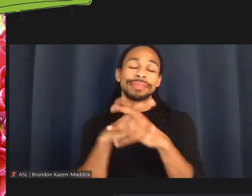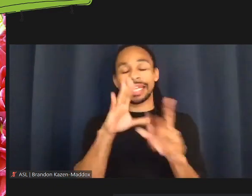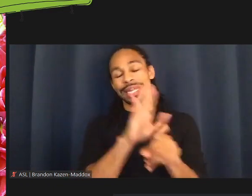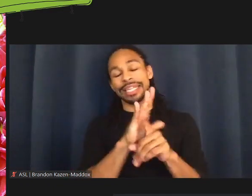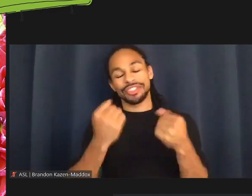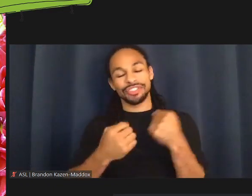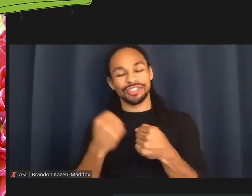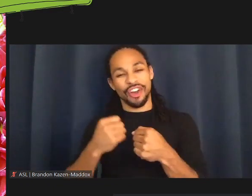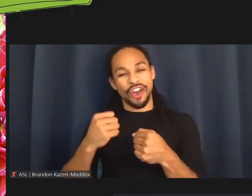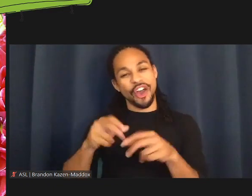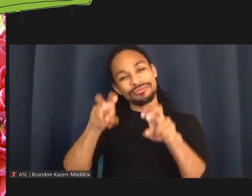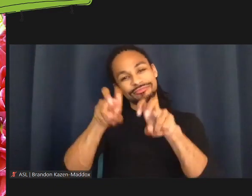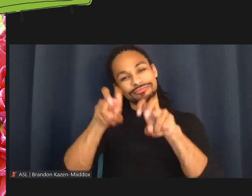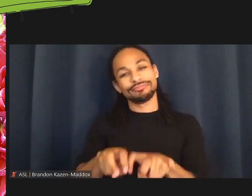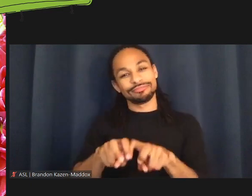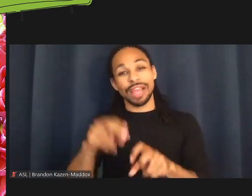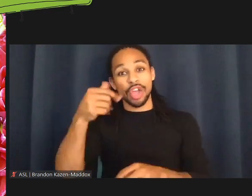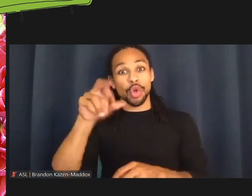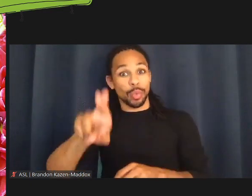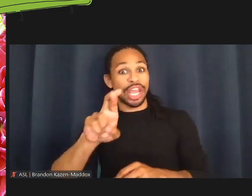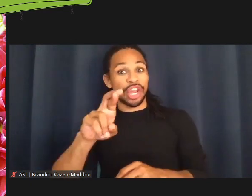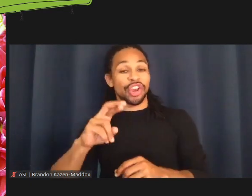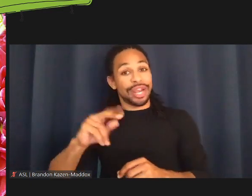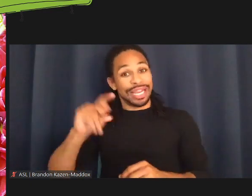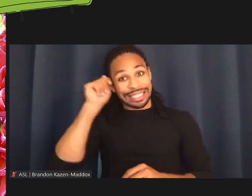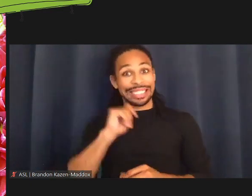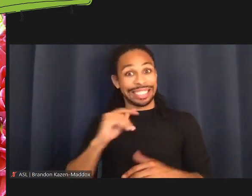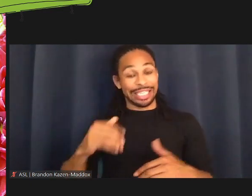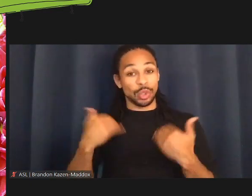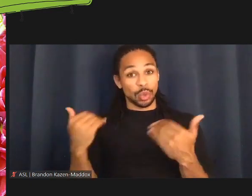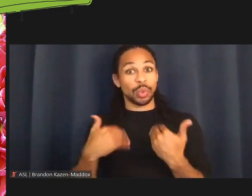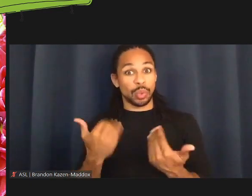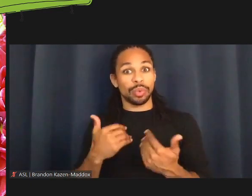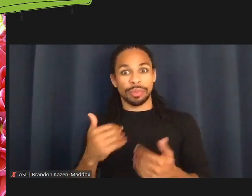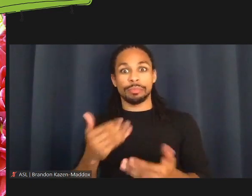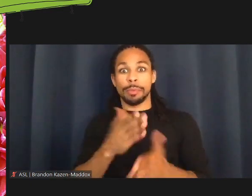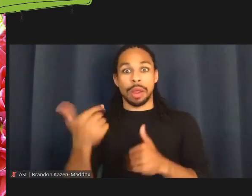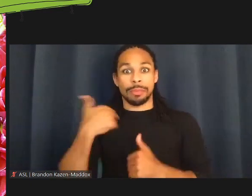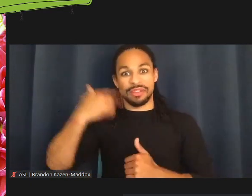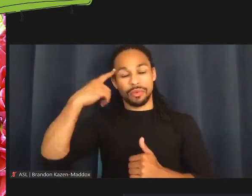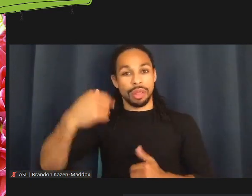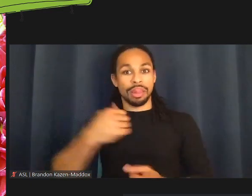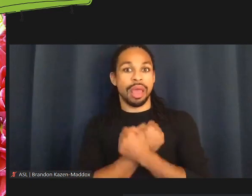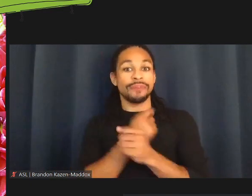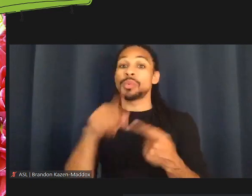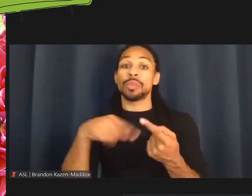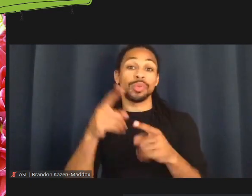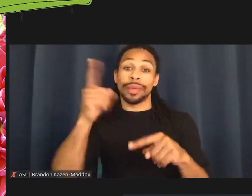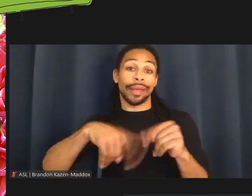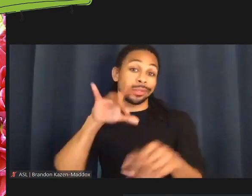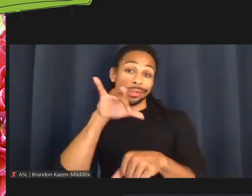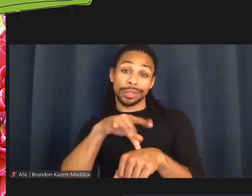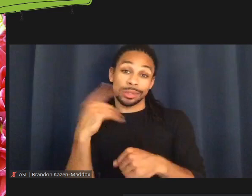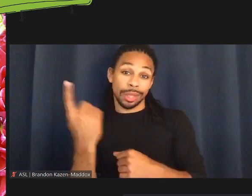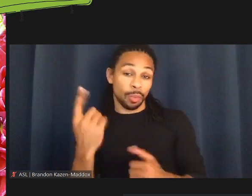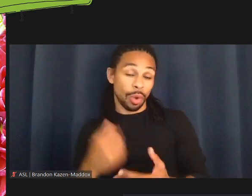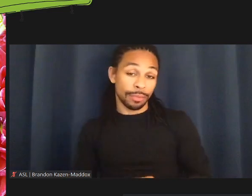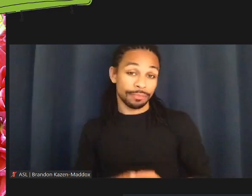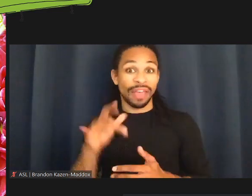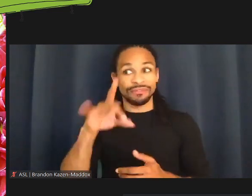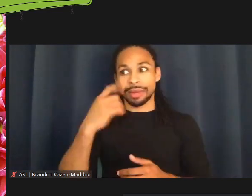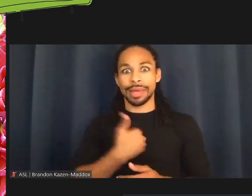internet adolescence prepared me for love when touch is dangerous and impossible. I find myself in a new